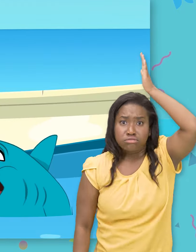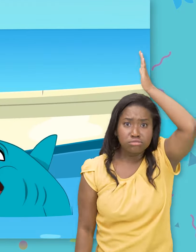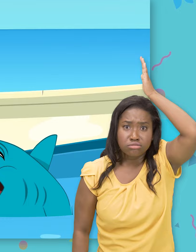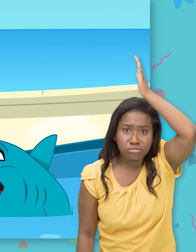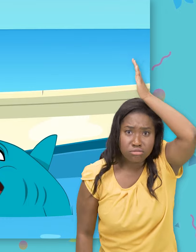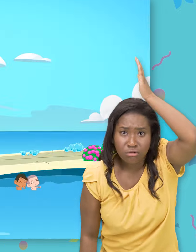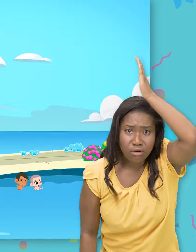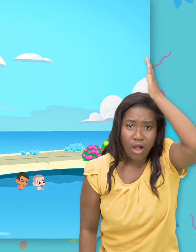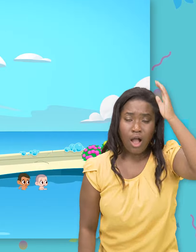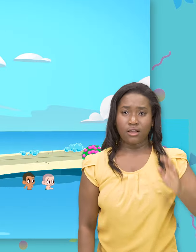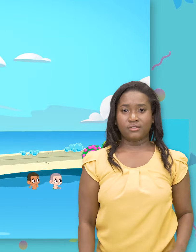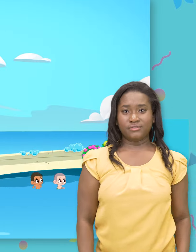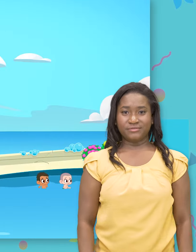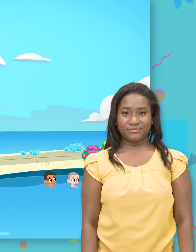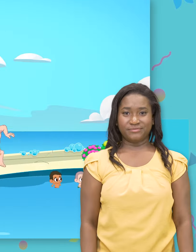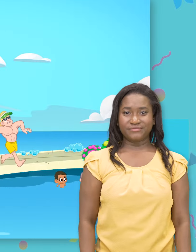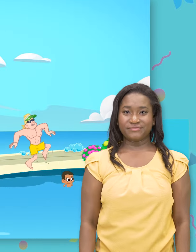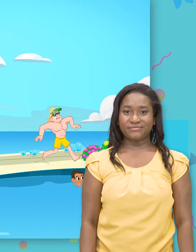A shark.